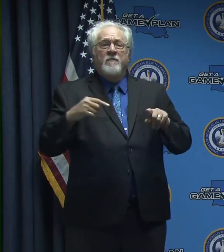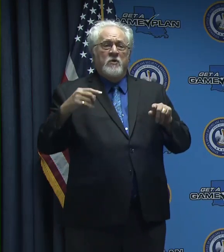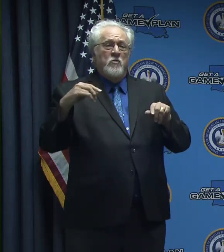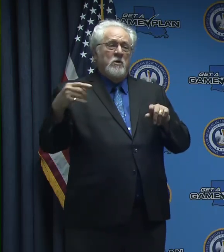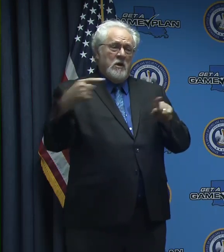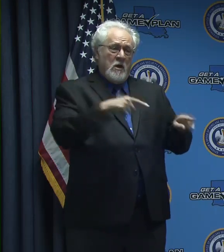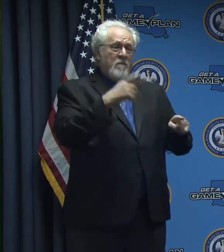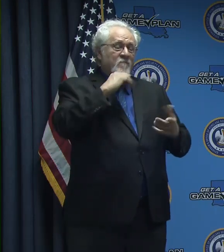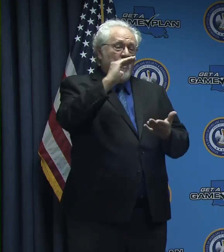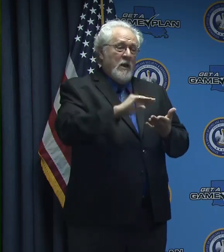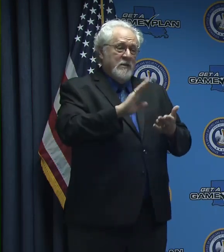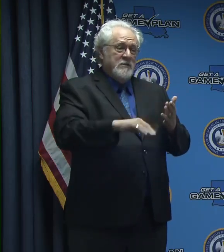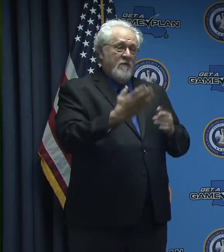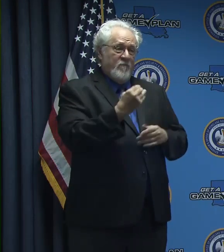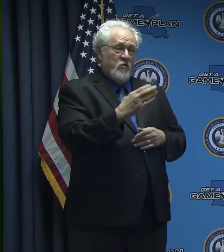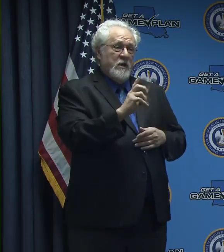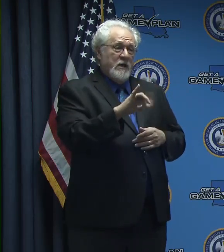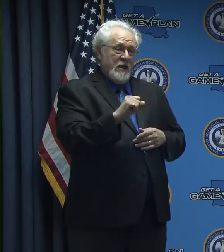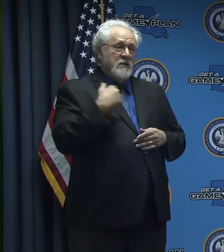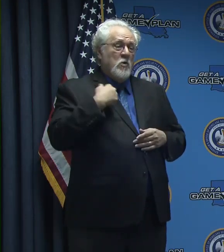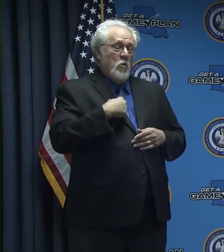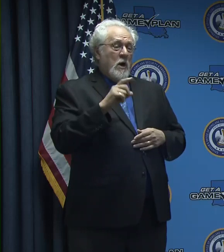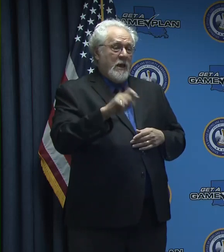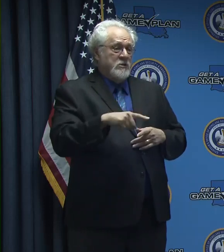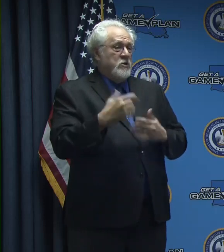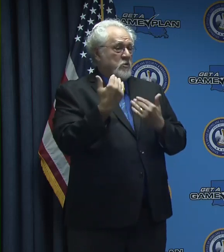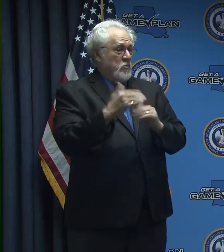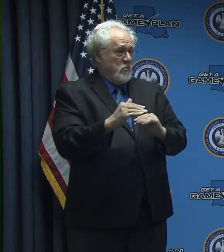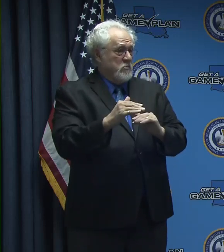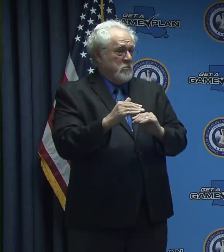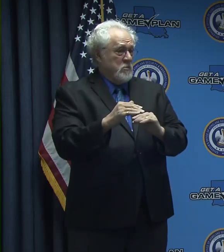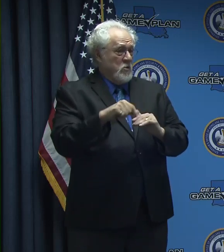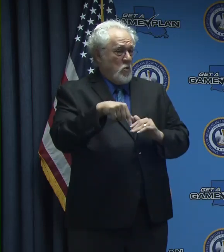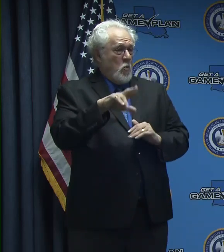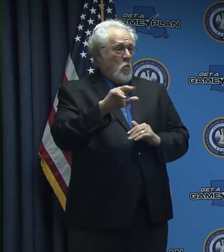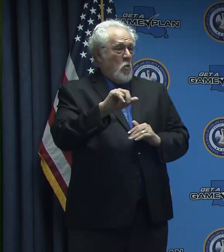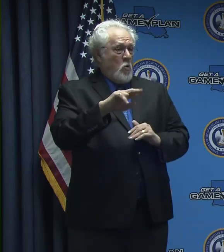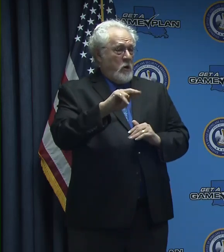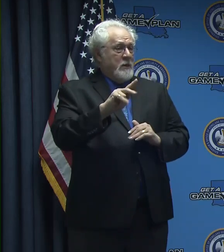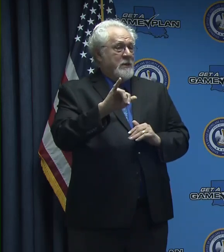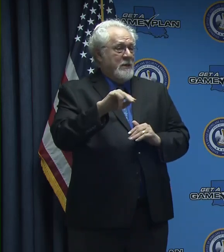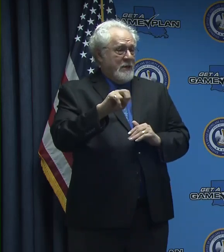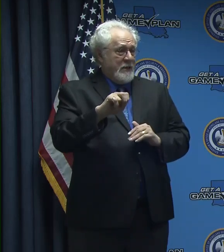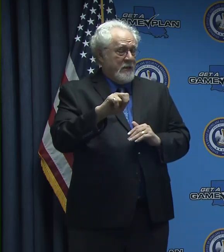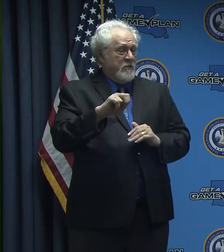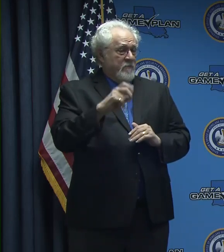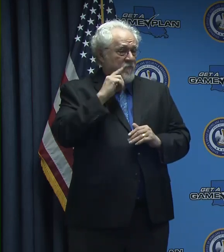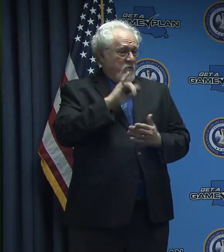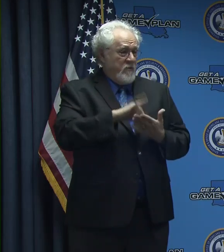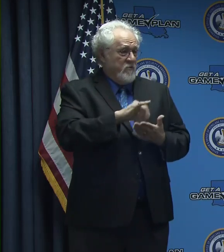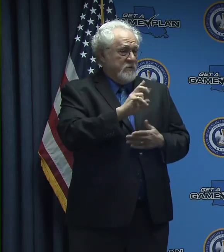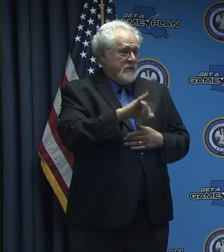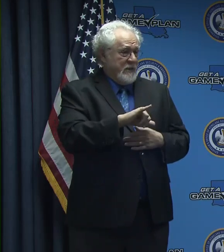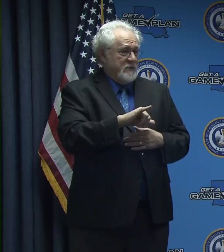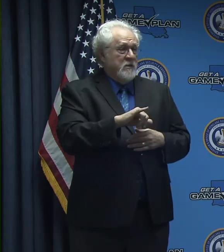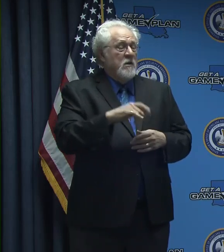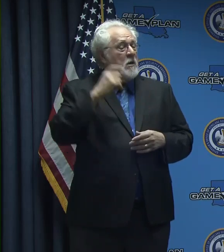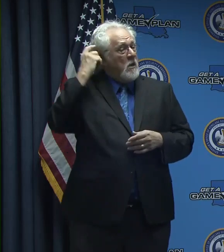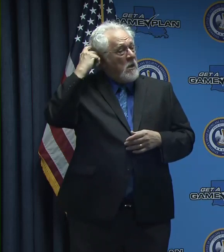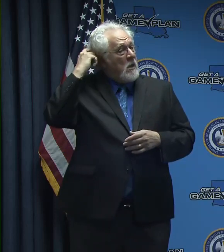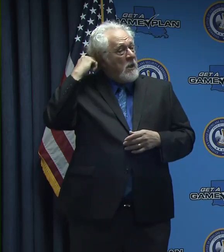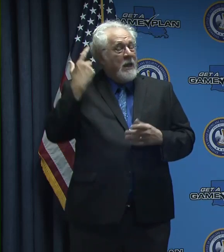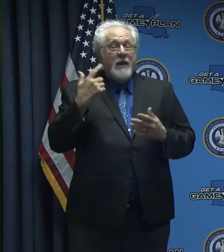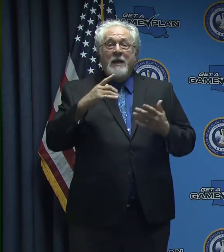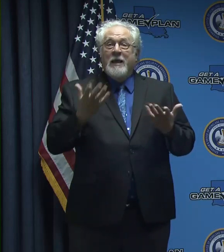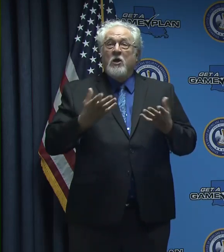days, we're asking you to quarantine for that 14-day period. If you're going to be here for more than 14 days, quarantine for the first 14